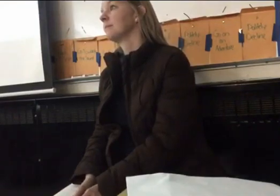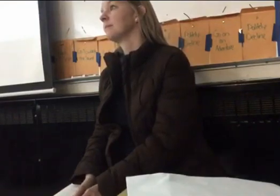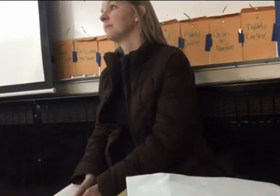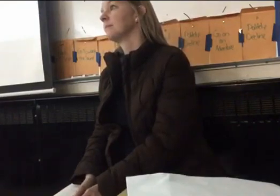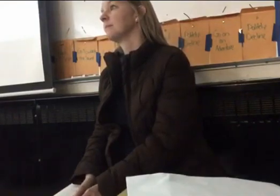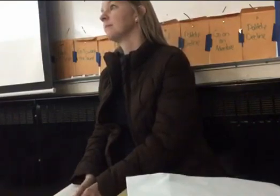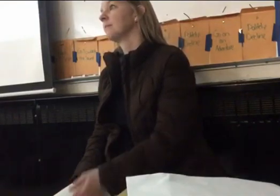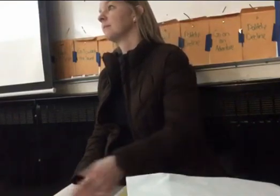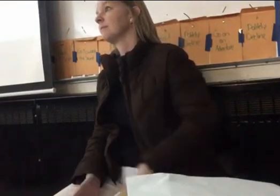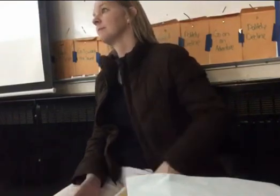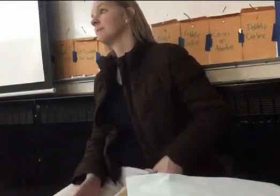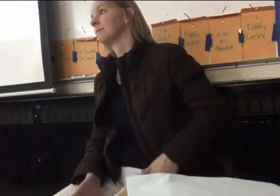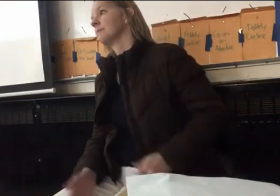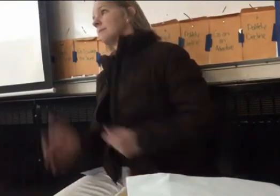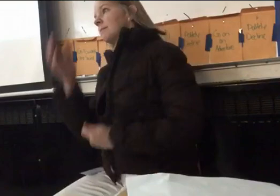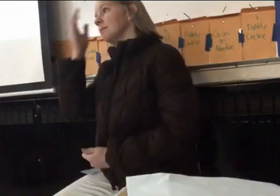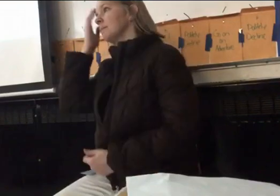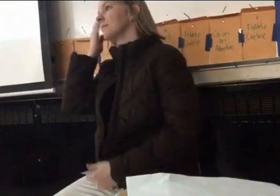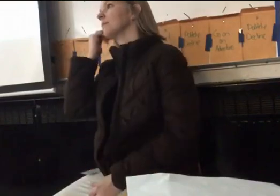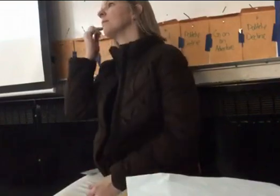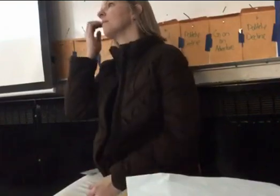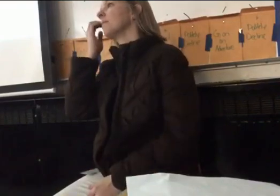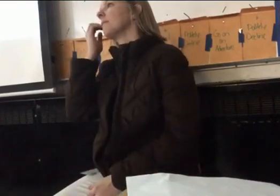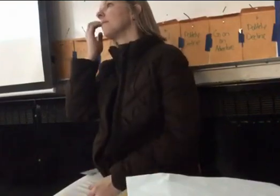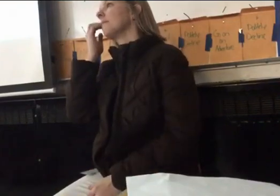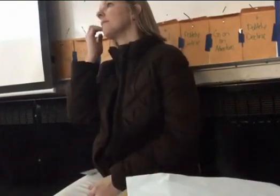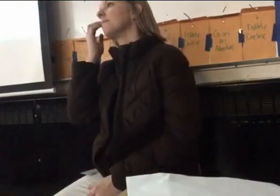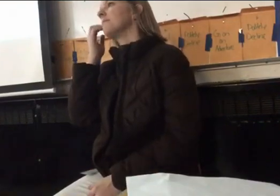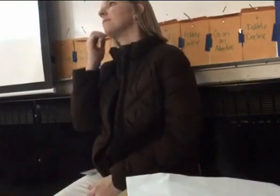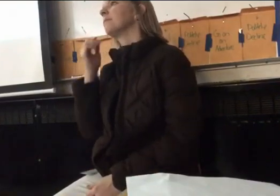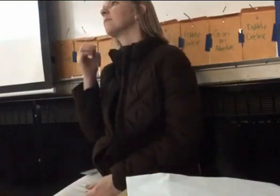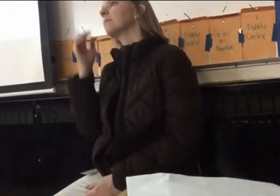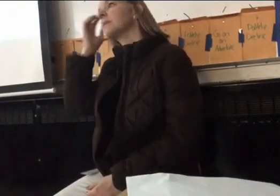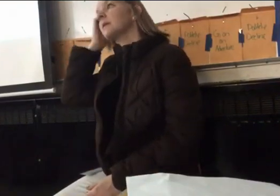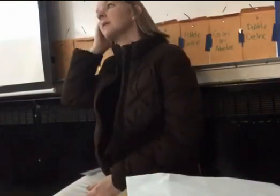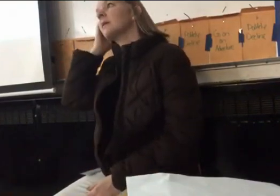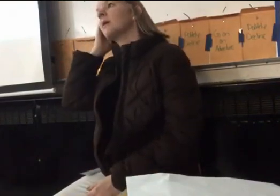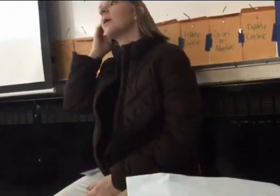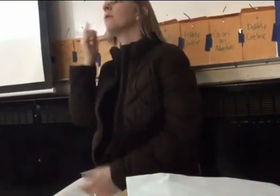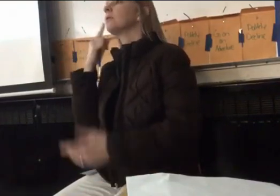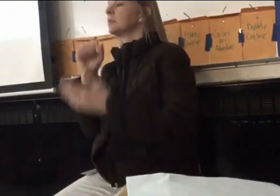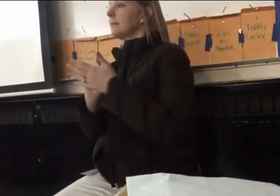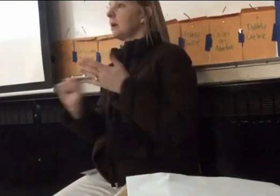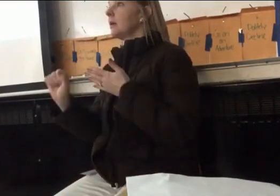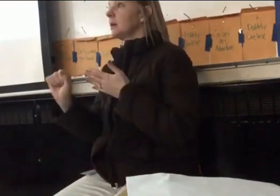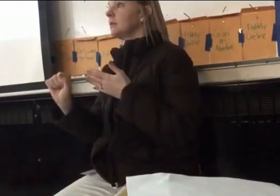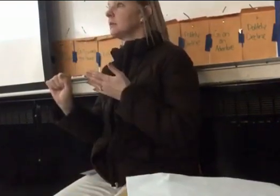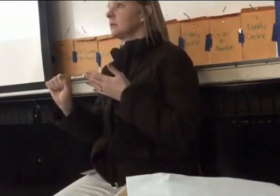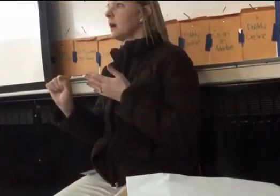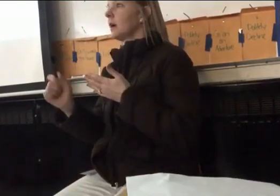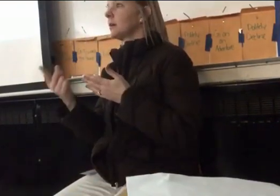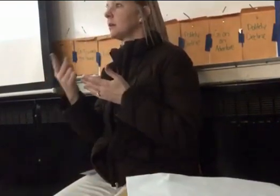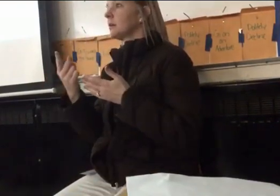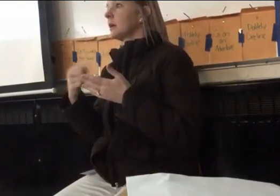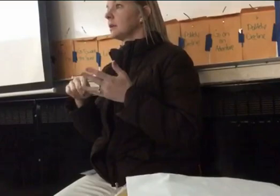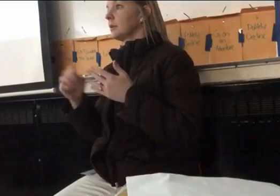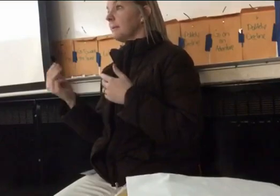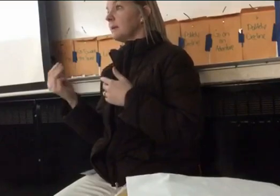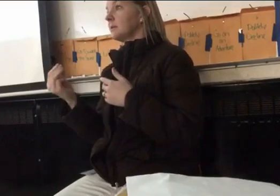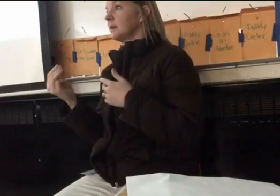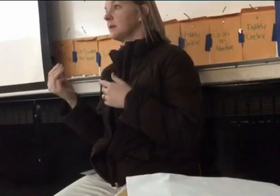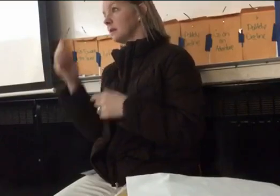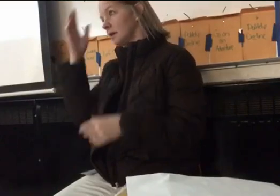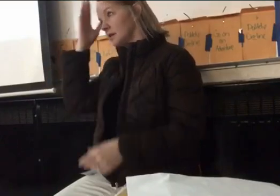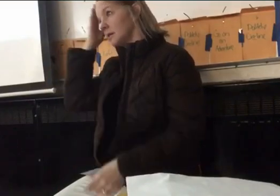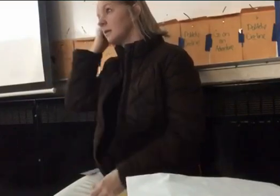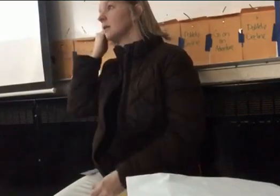Okay. Now you can put this one away, because this kind of is your in-class assignment. So you go ahead and put this away. Grab